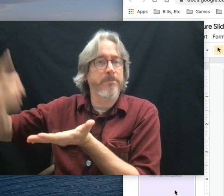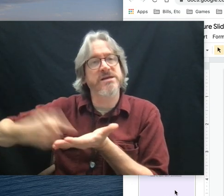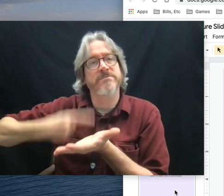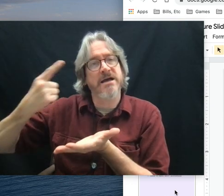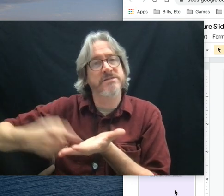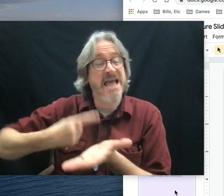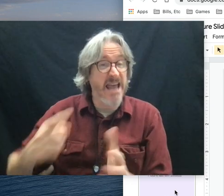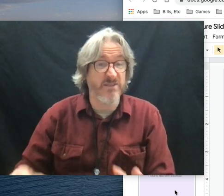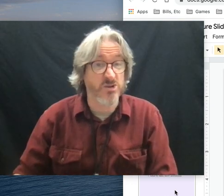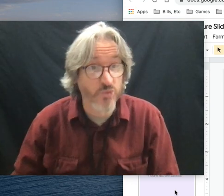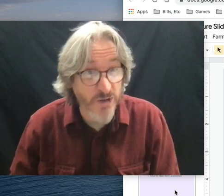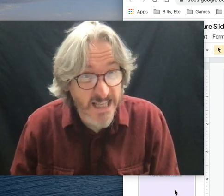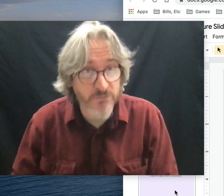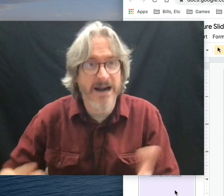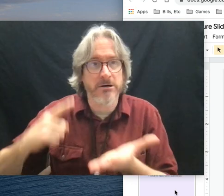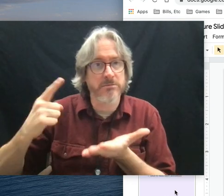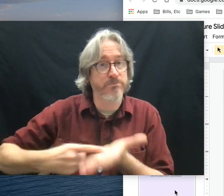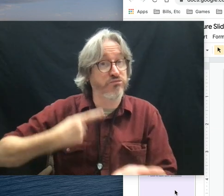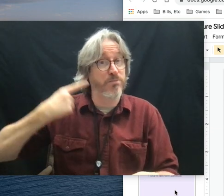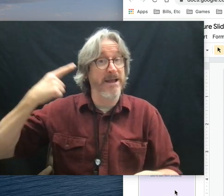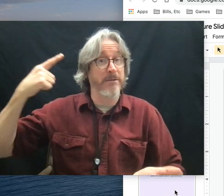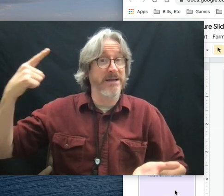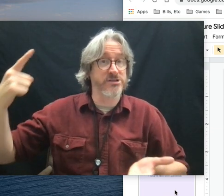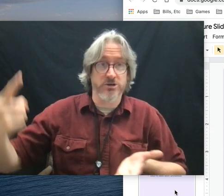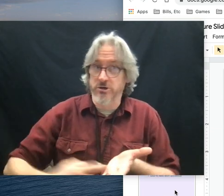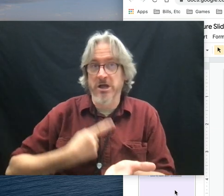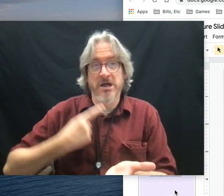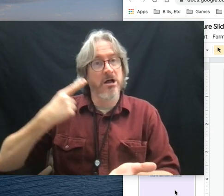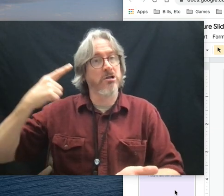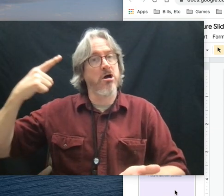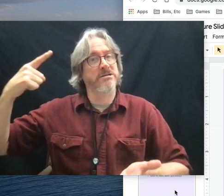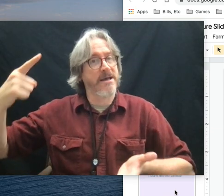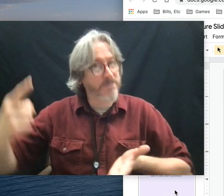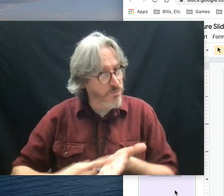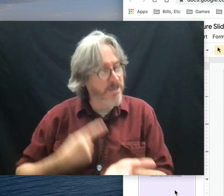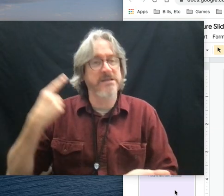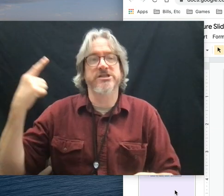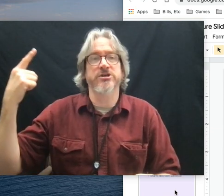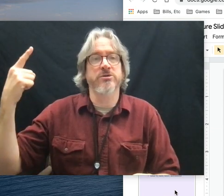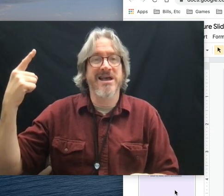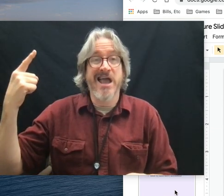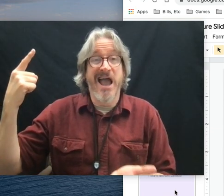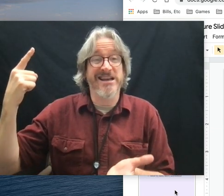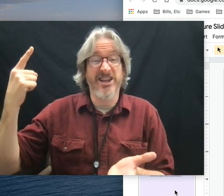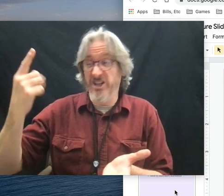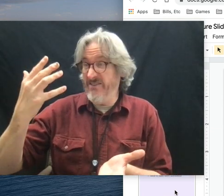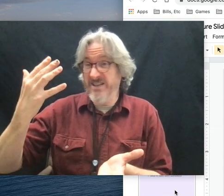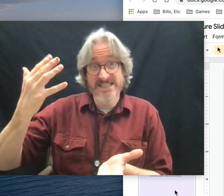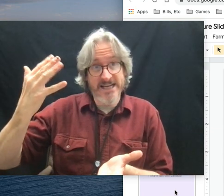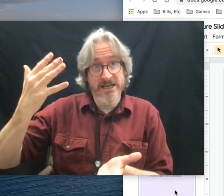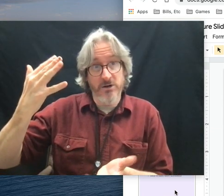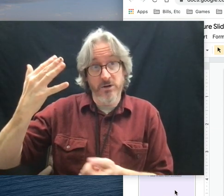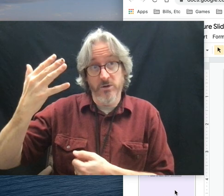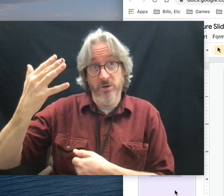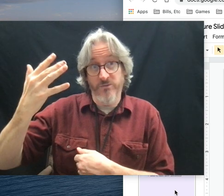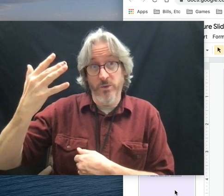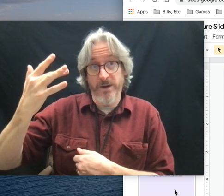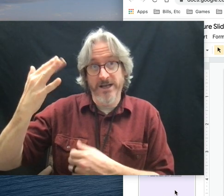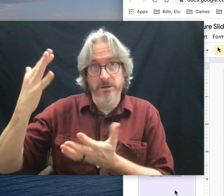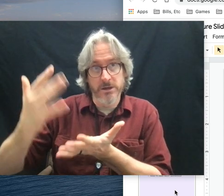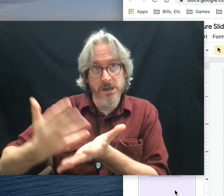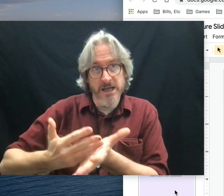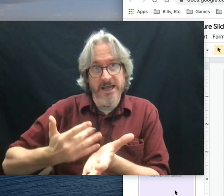boom, sometimes. And if it's really rare, make it a big circle, a long time between these two. And you'll even see, if